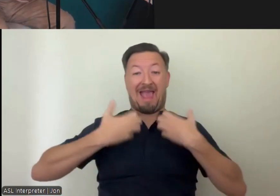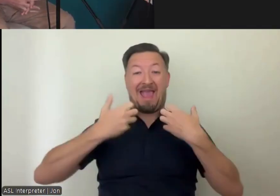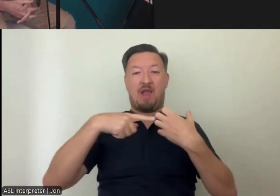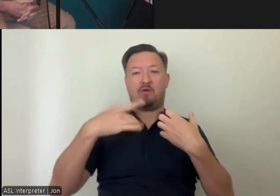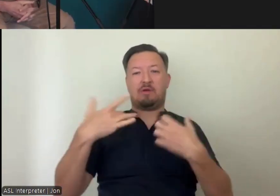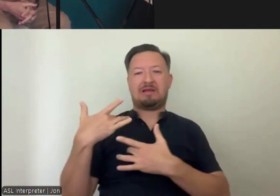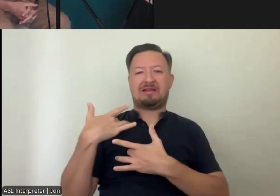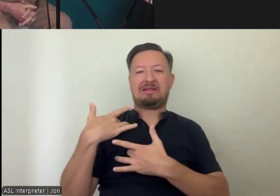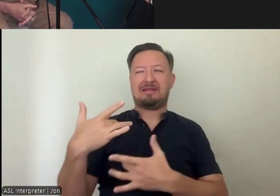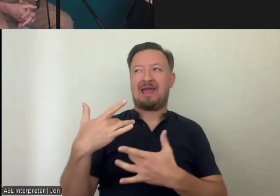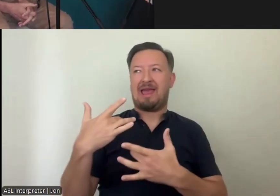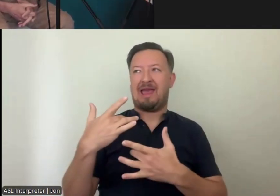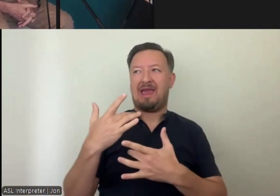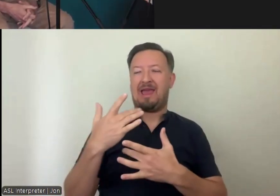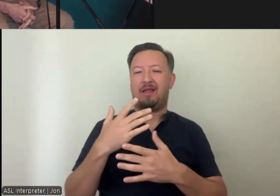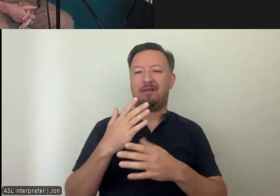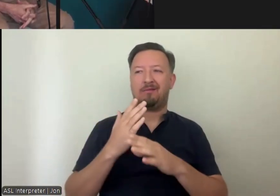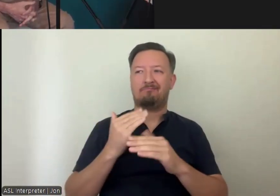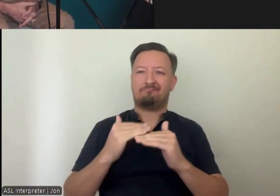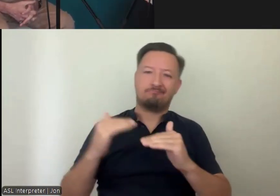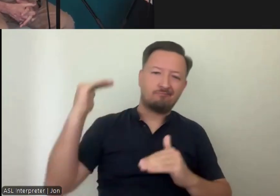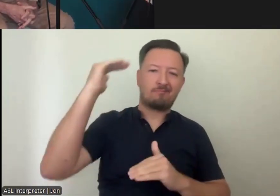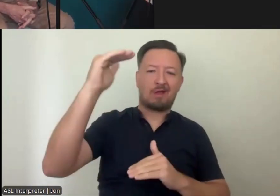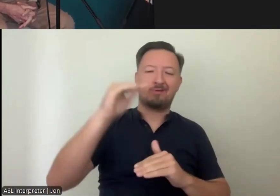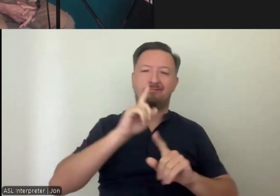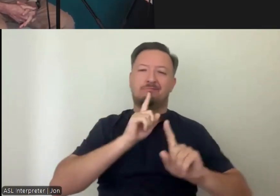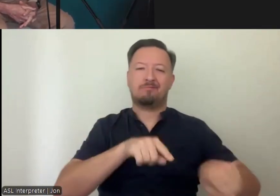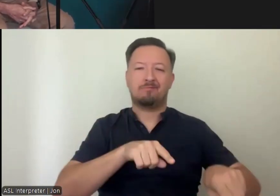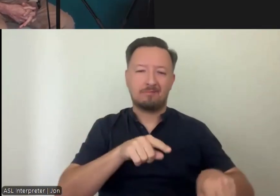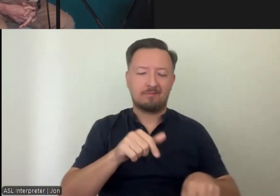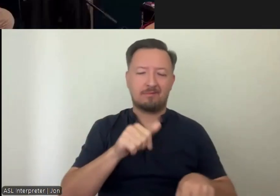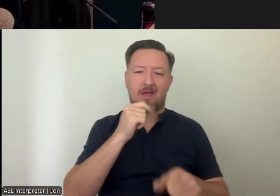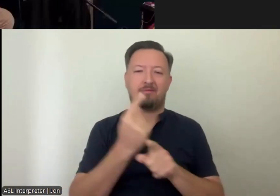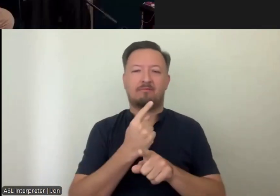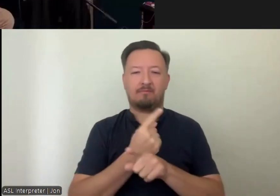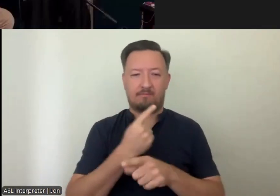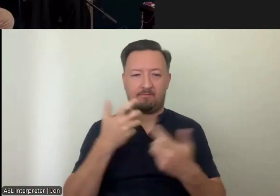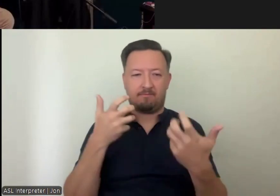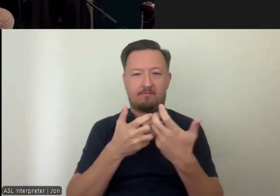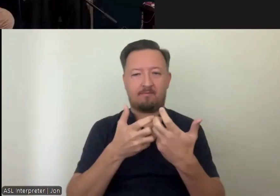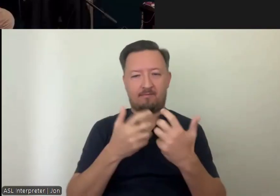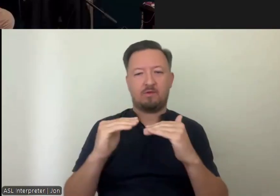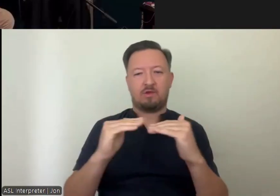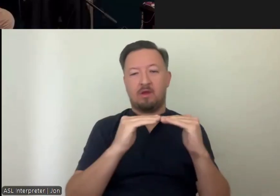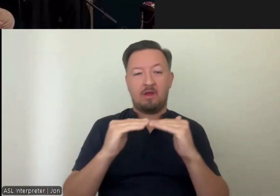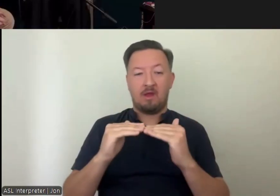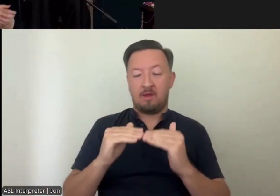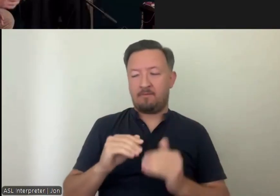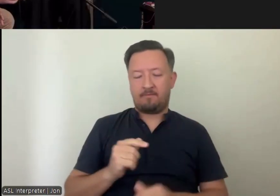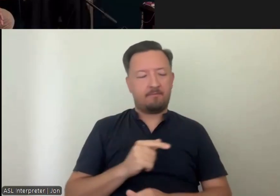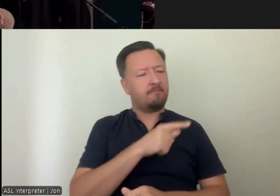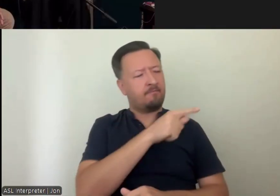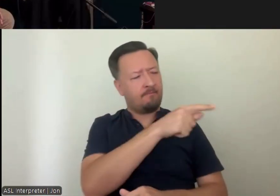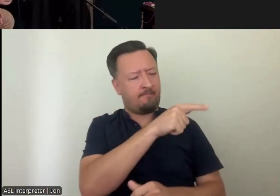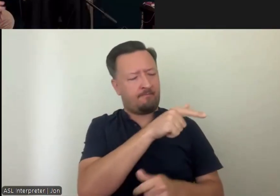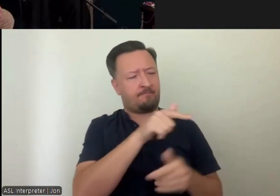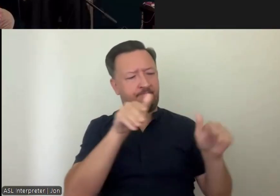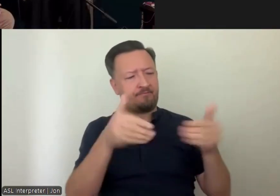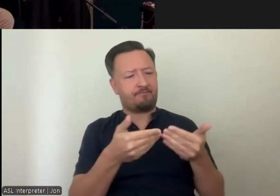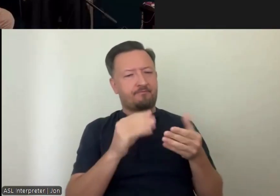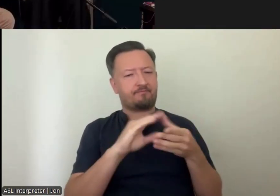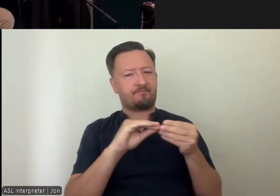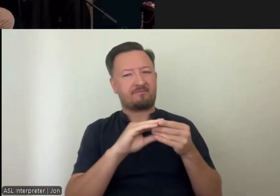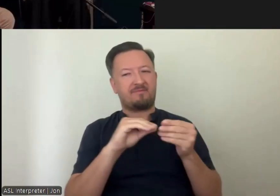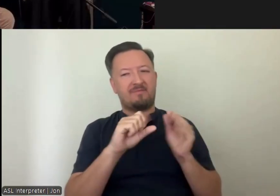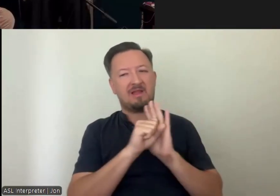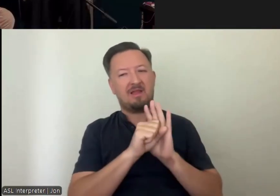way it's not conducive to justice at the end of the day. In your introduction to this, what you call a sampler of different